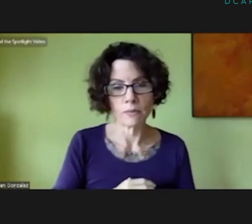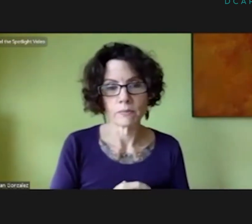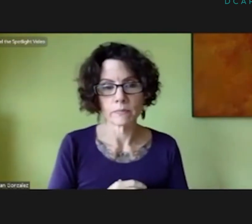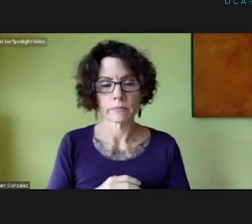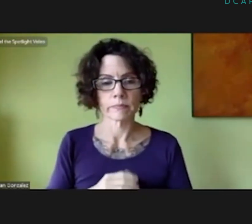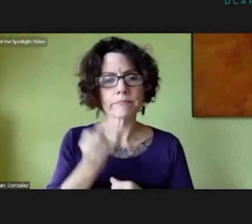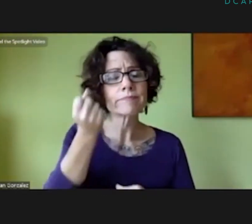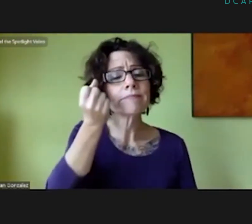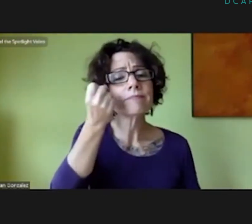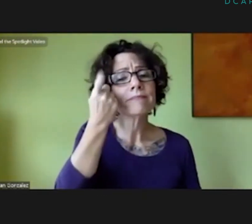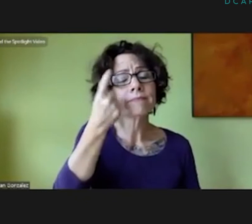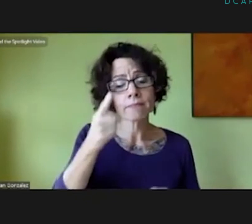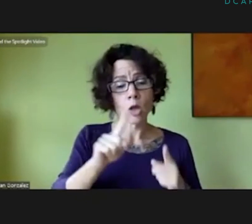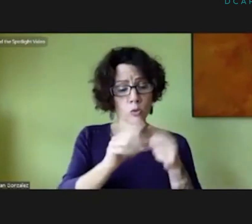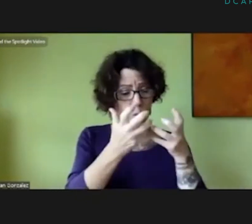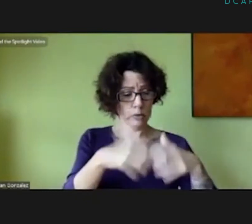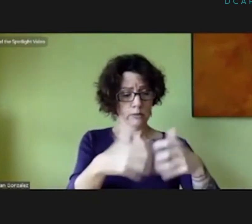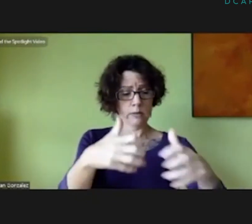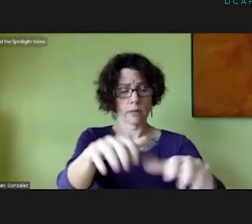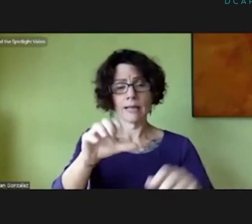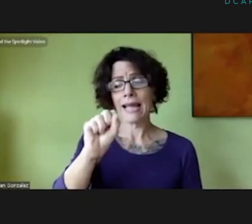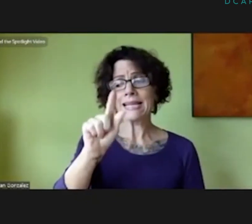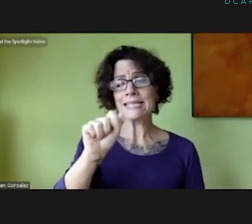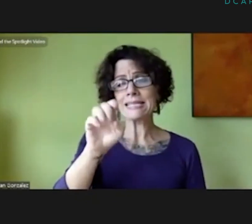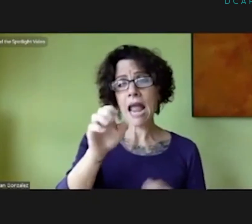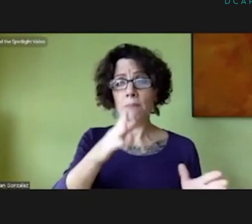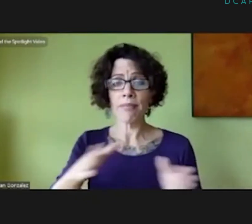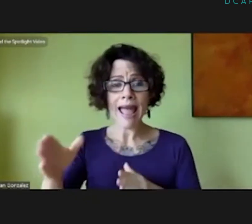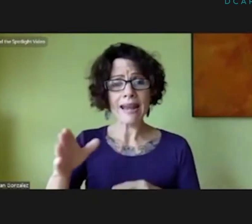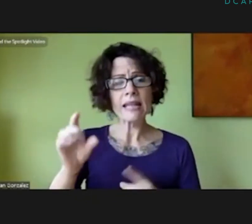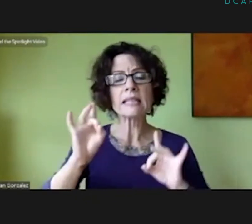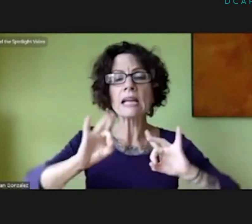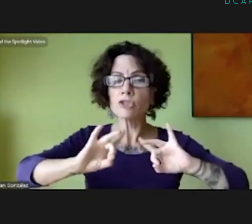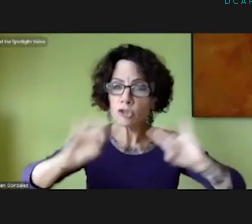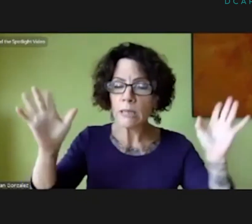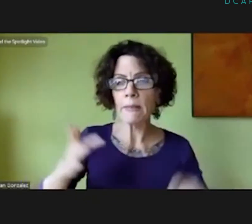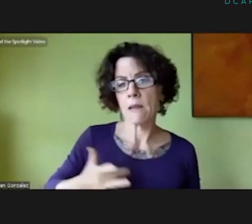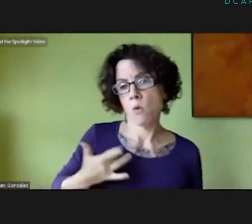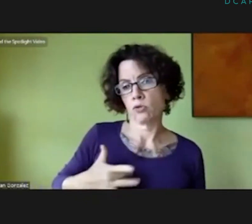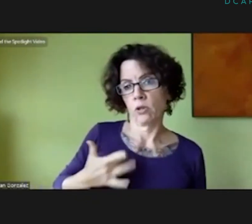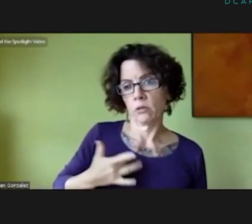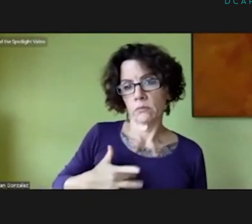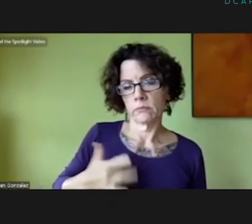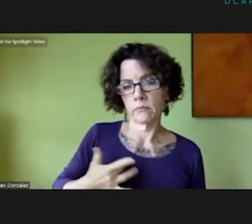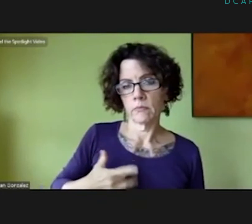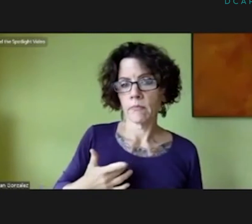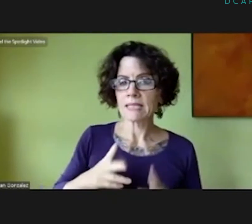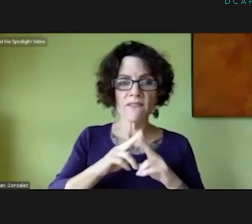Well, I was able to touch on everything. I'm relieved about that, and I'm making good time. It's 10:44 now.